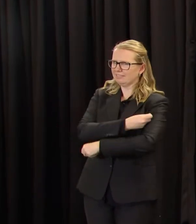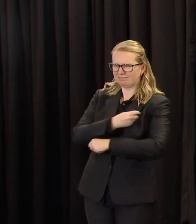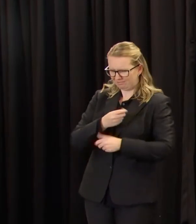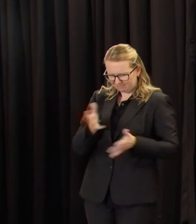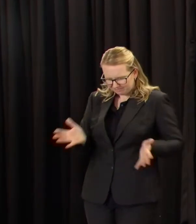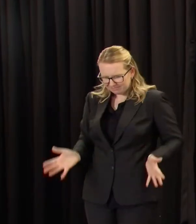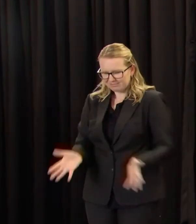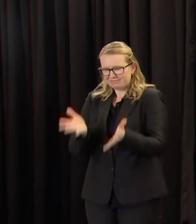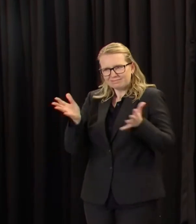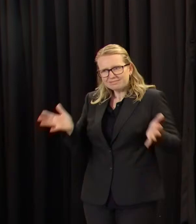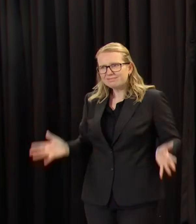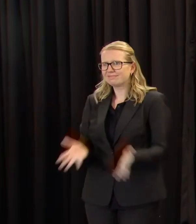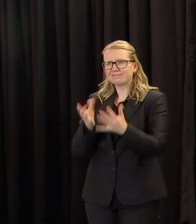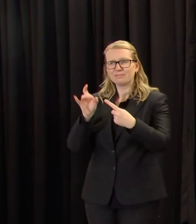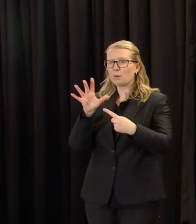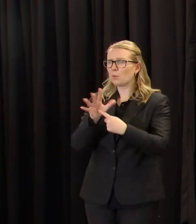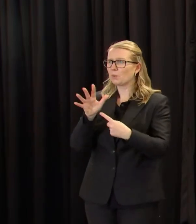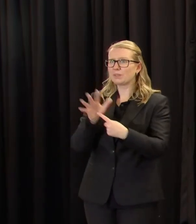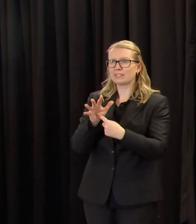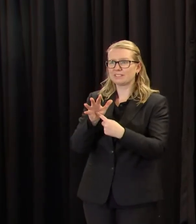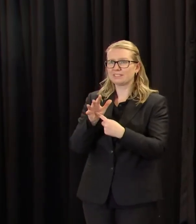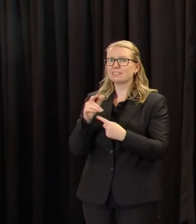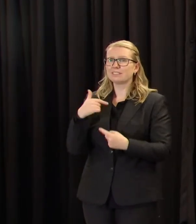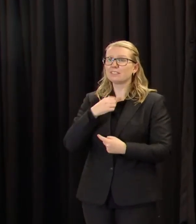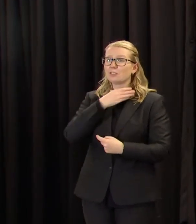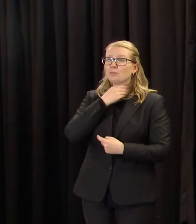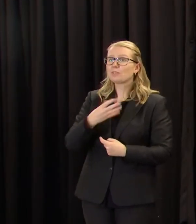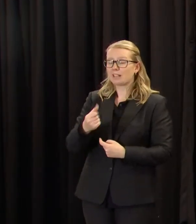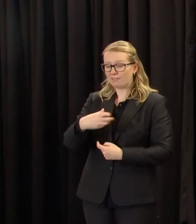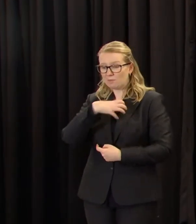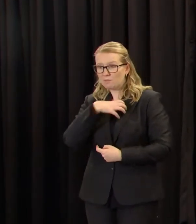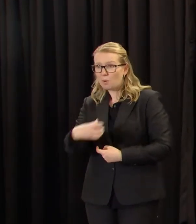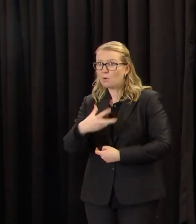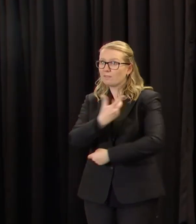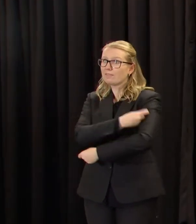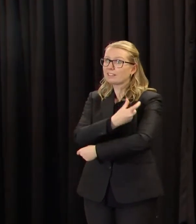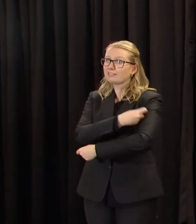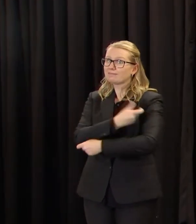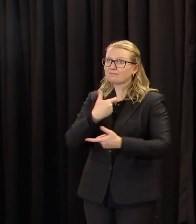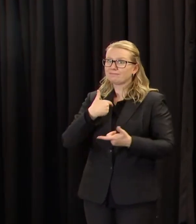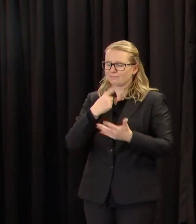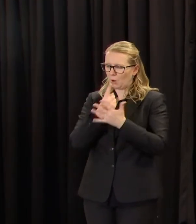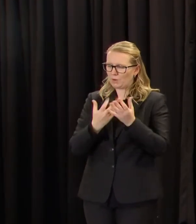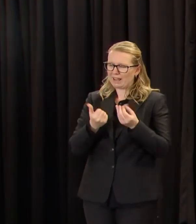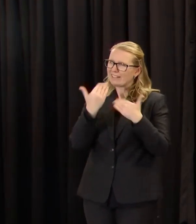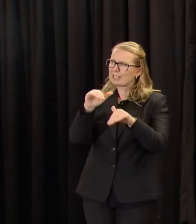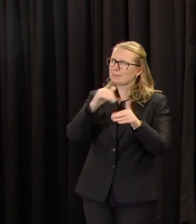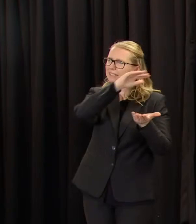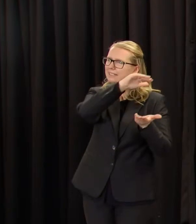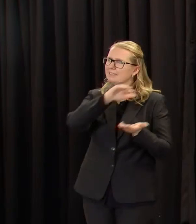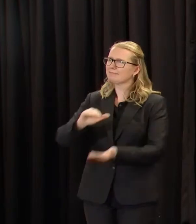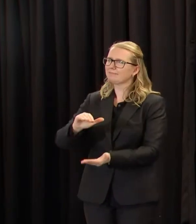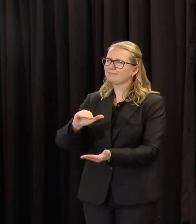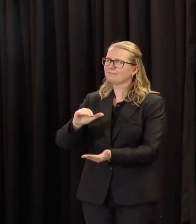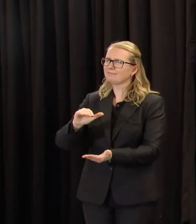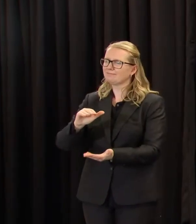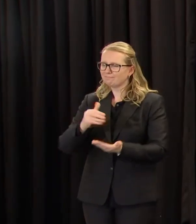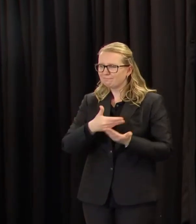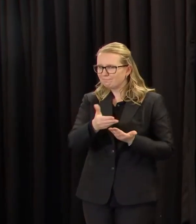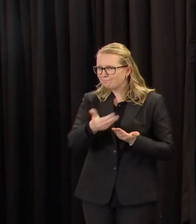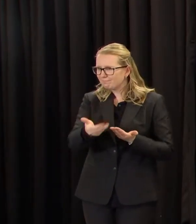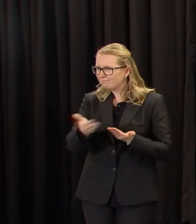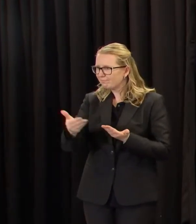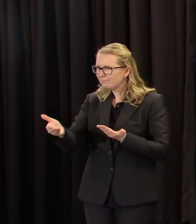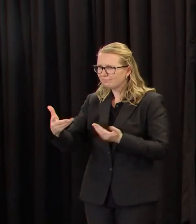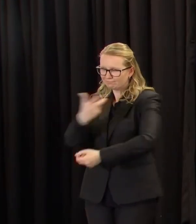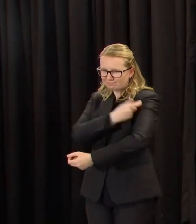up. I only wish we had more of them. I don't. I can only get what's given to me into people's